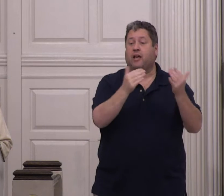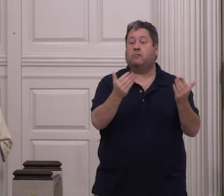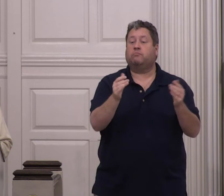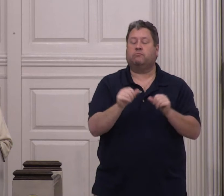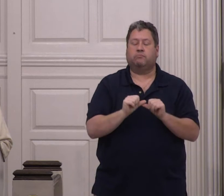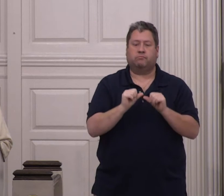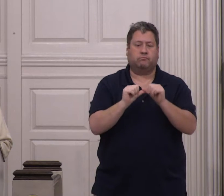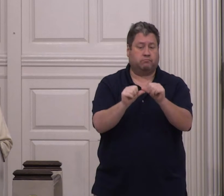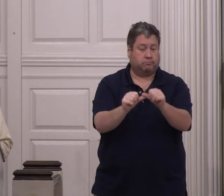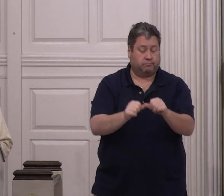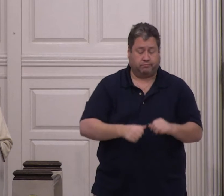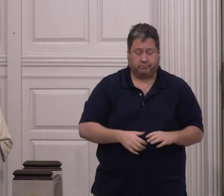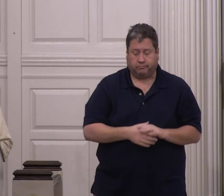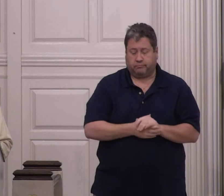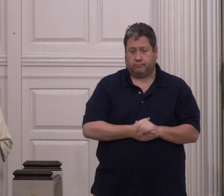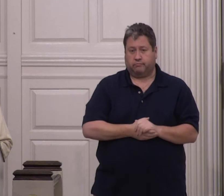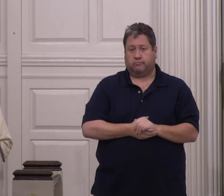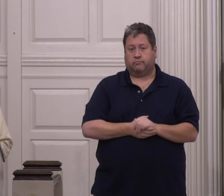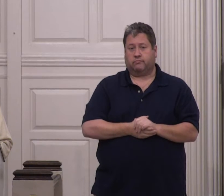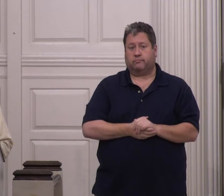heaven.